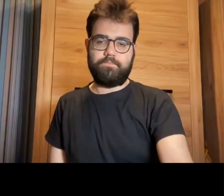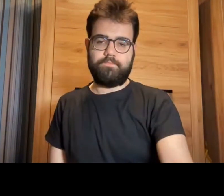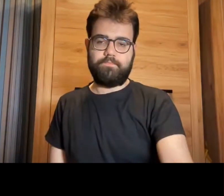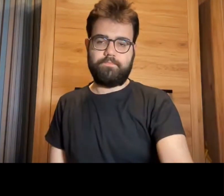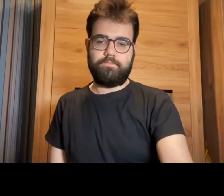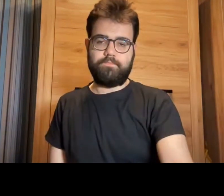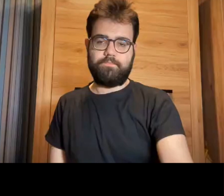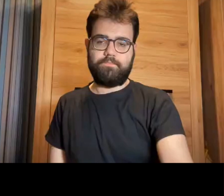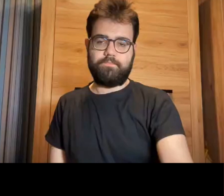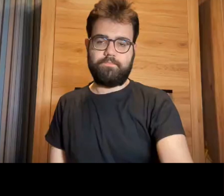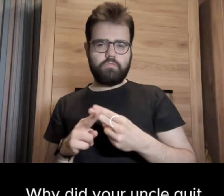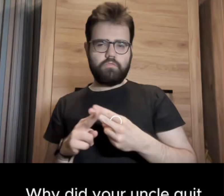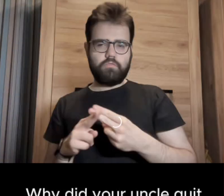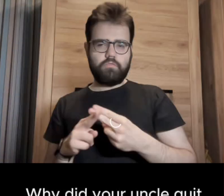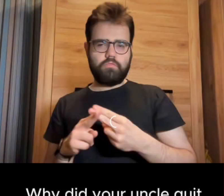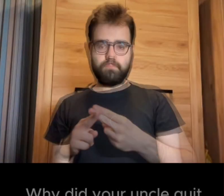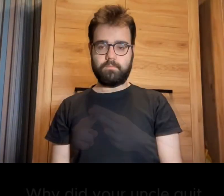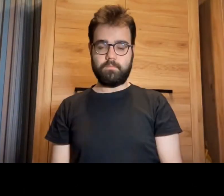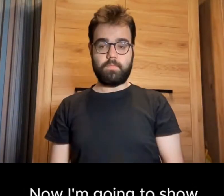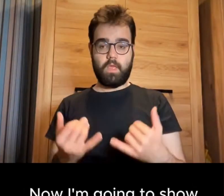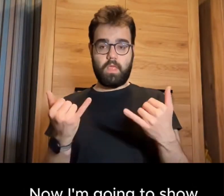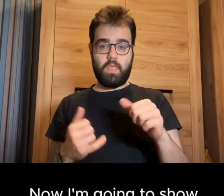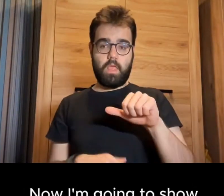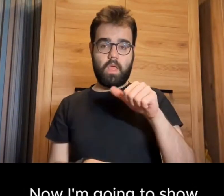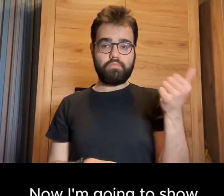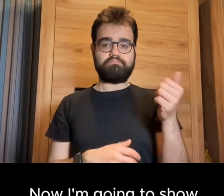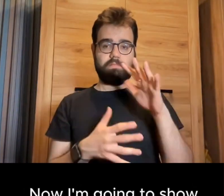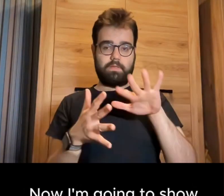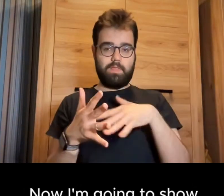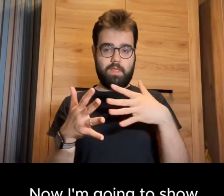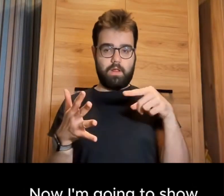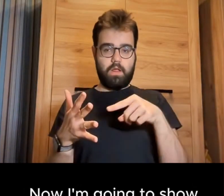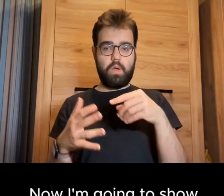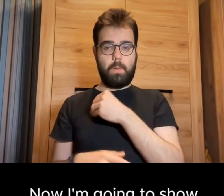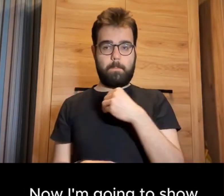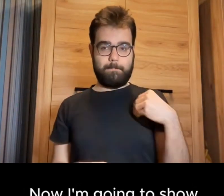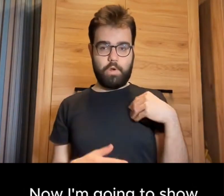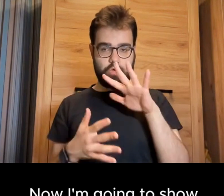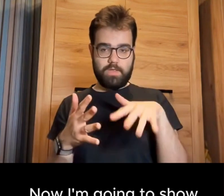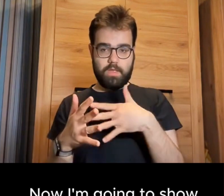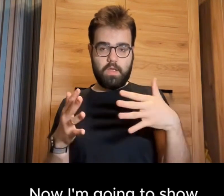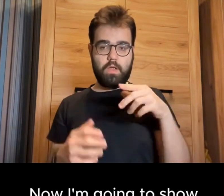can have both ungrammatical and grammatical sentences. Next one comes from the Polish Sign